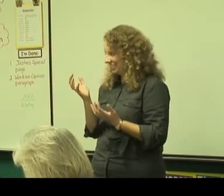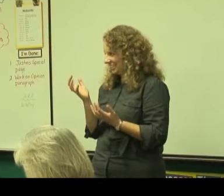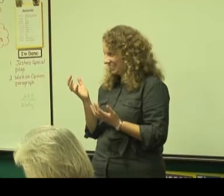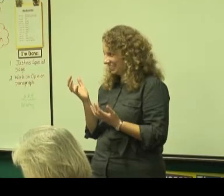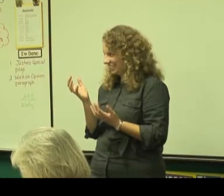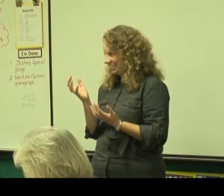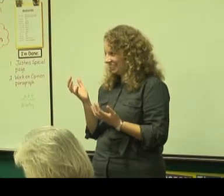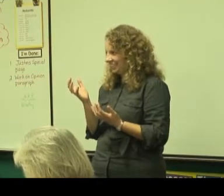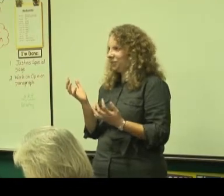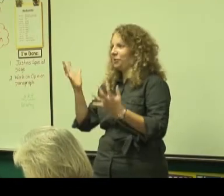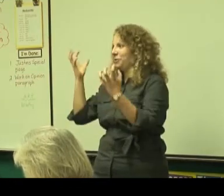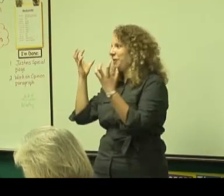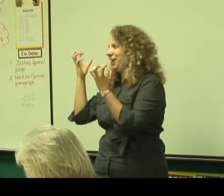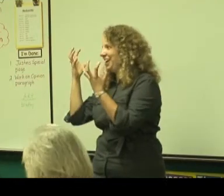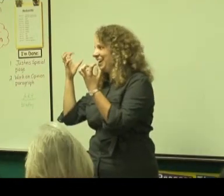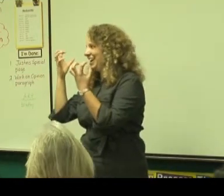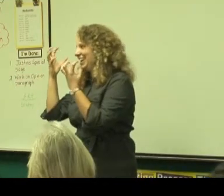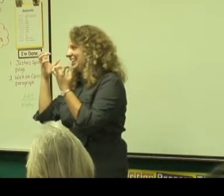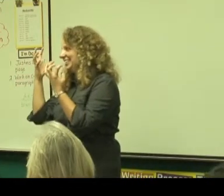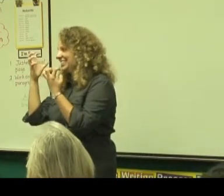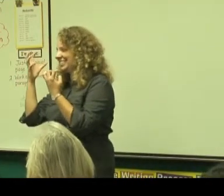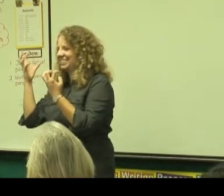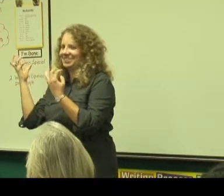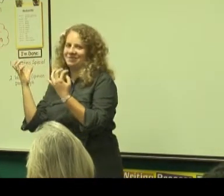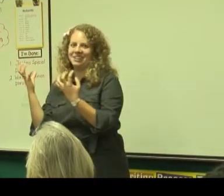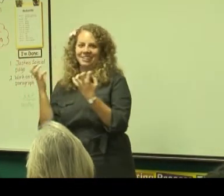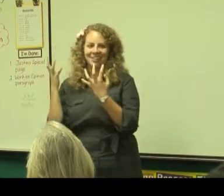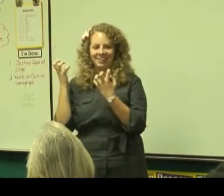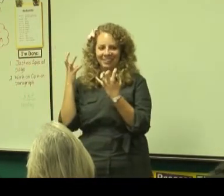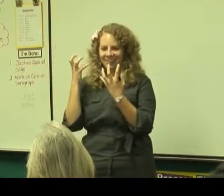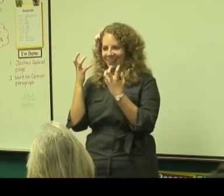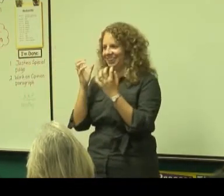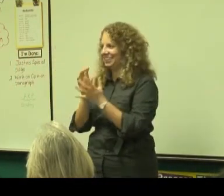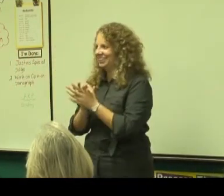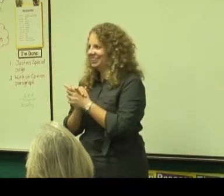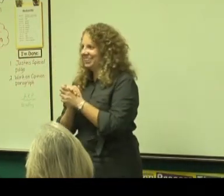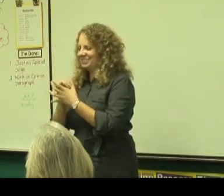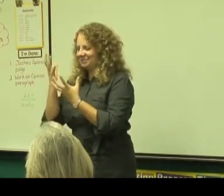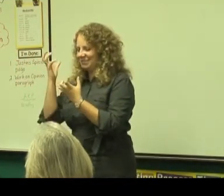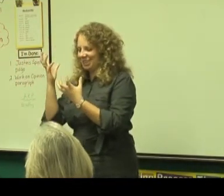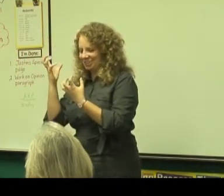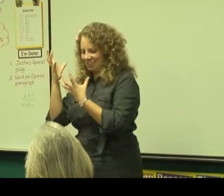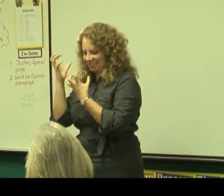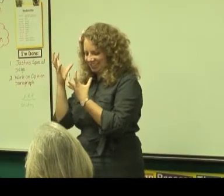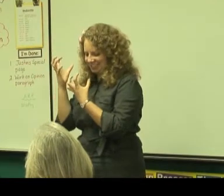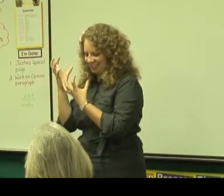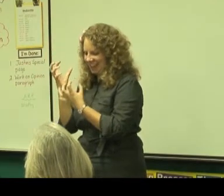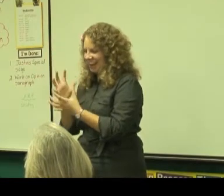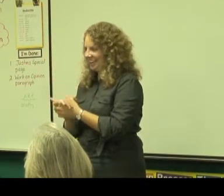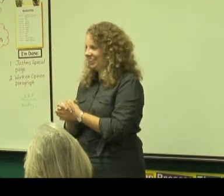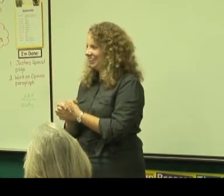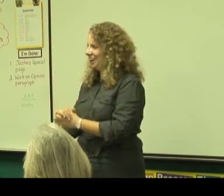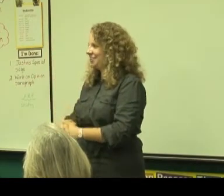wants, or wants, depending on her obsession or desire. How